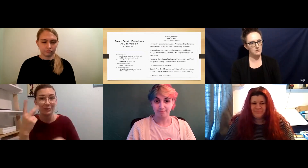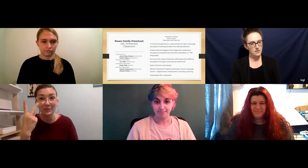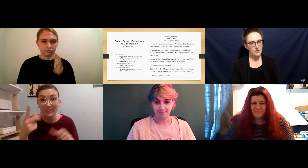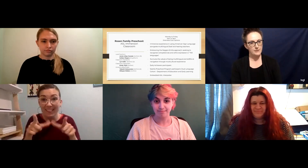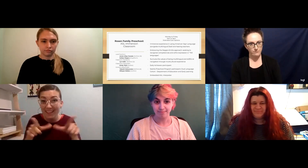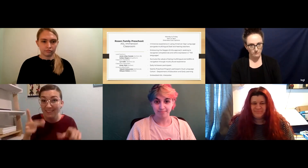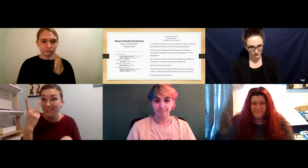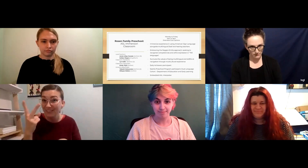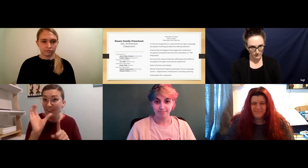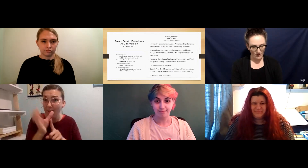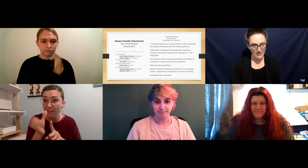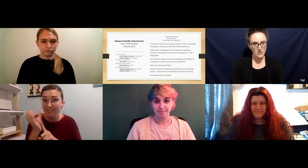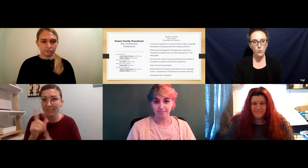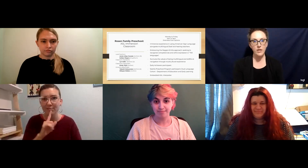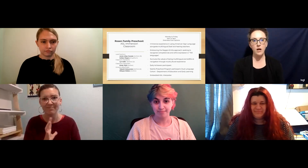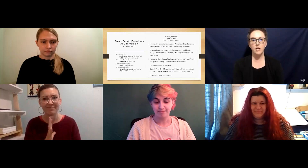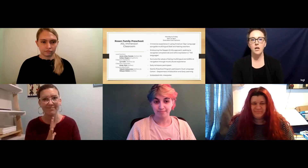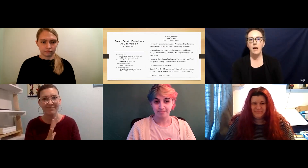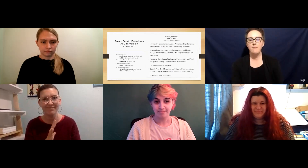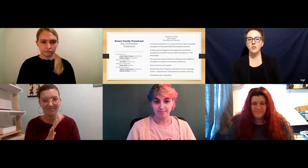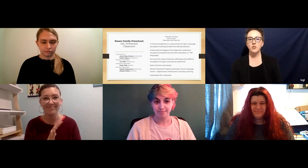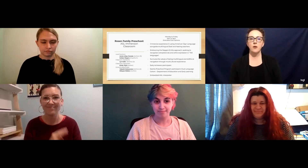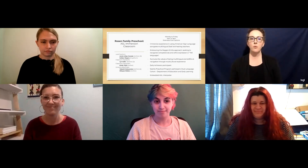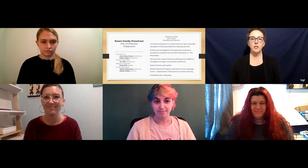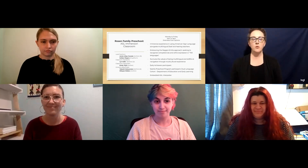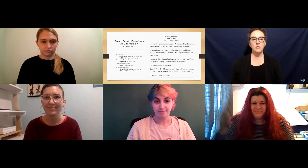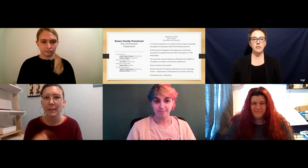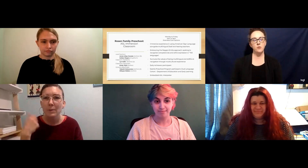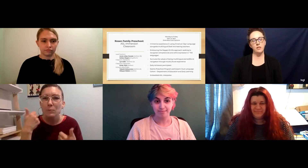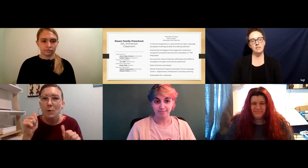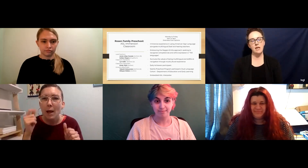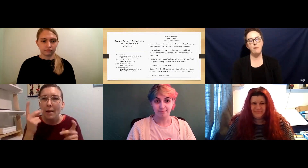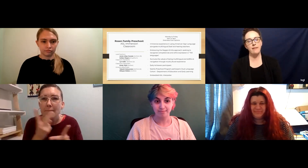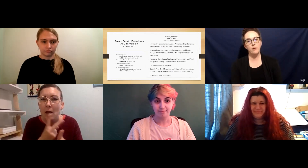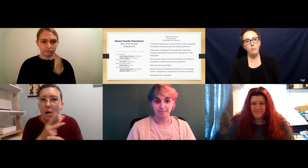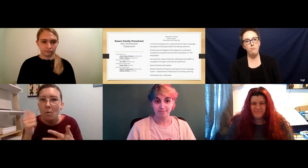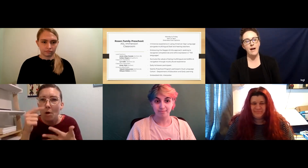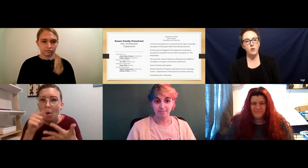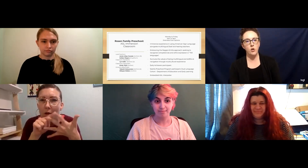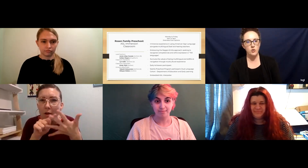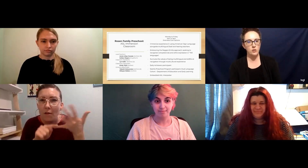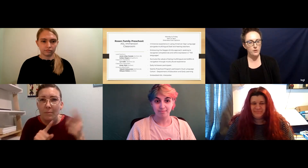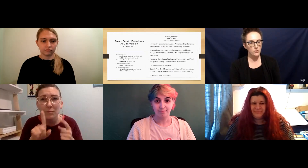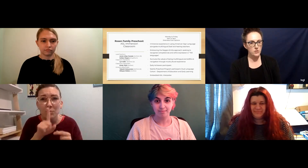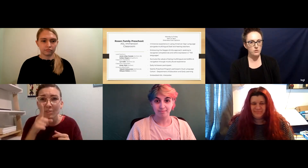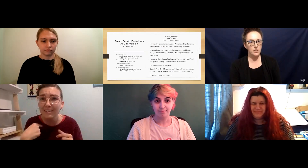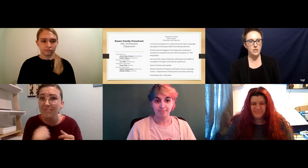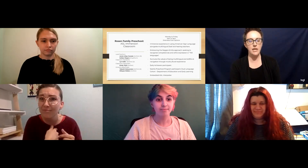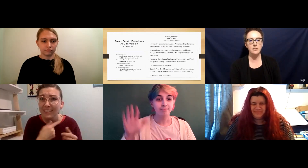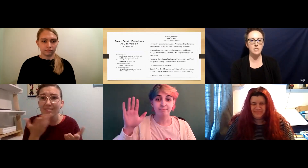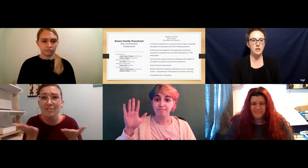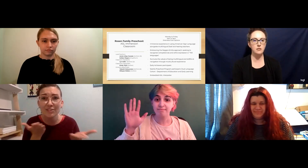skills. And so we are making sure that we're utilizing that bilingual bicultural approach